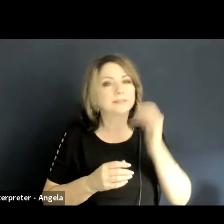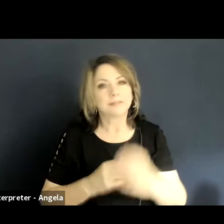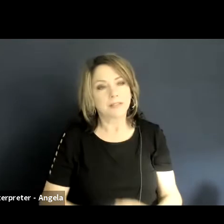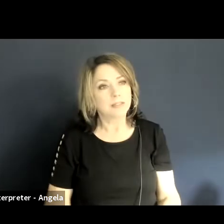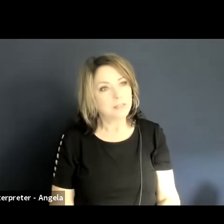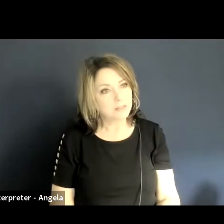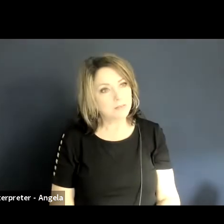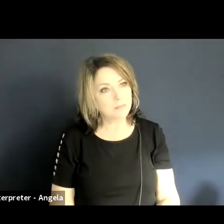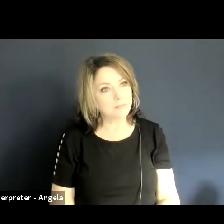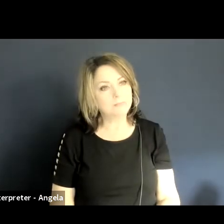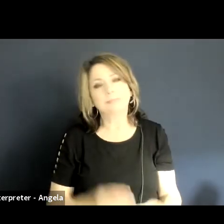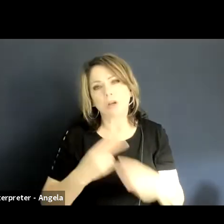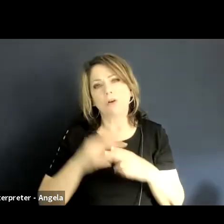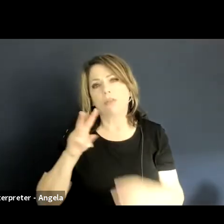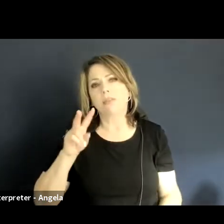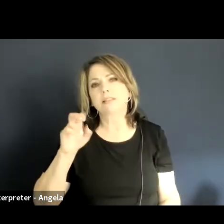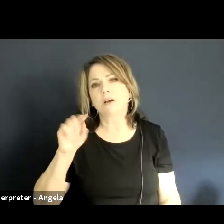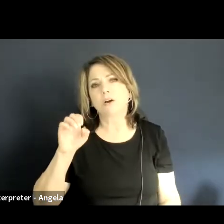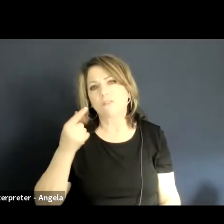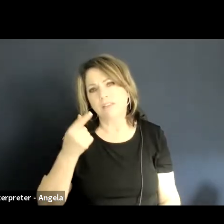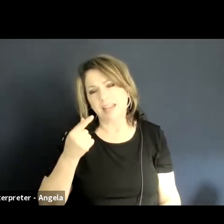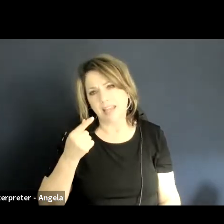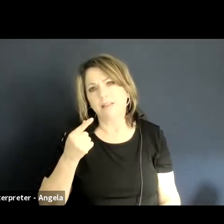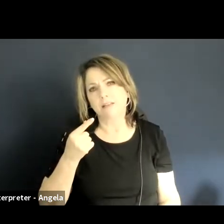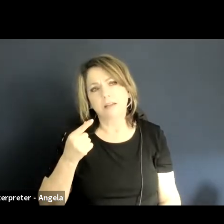And we call this our vetting process.